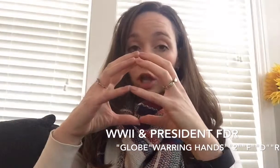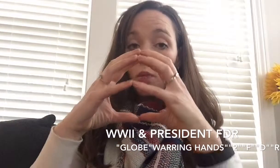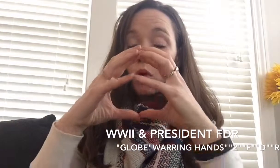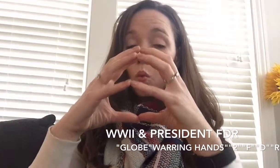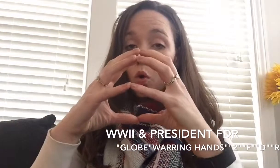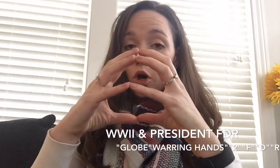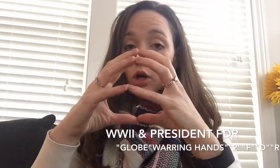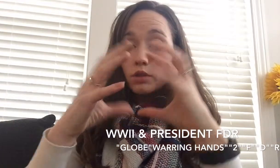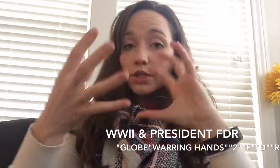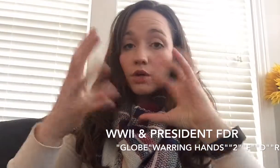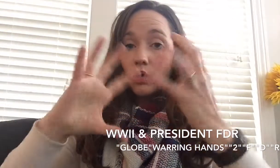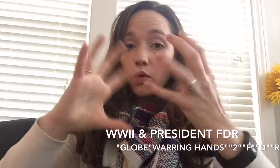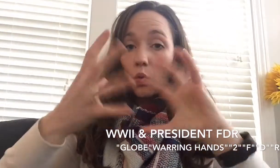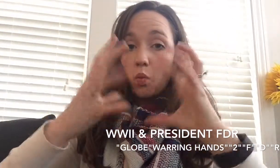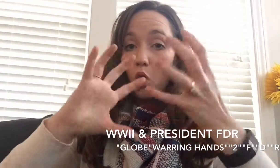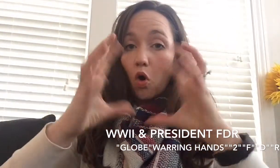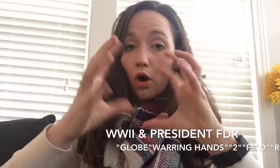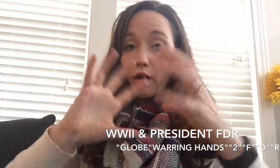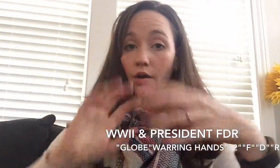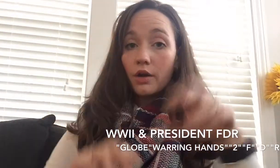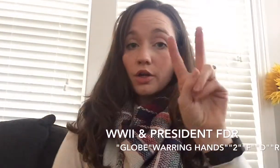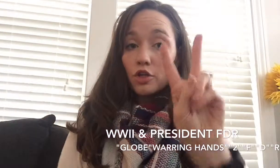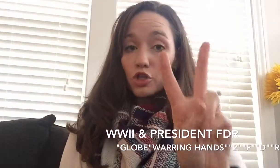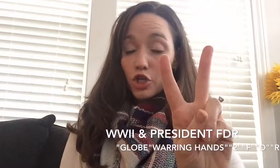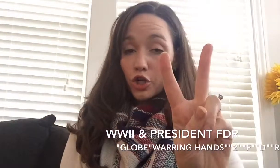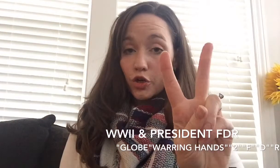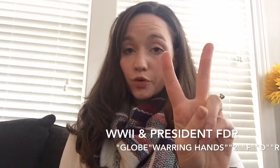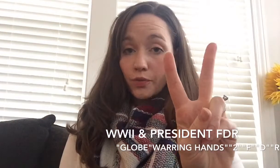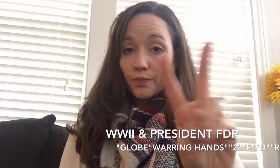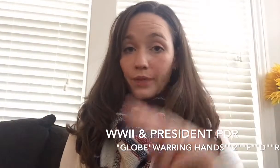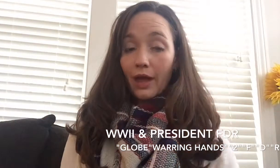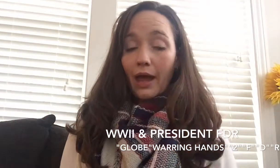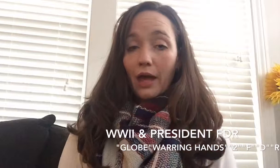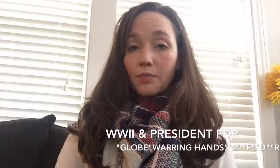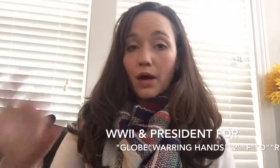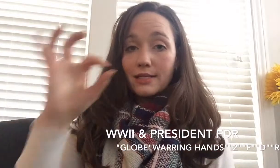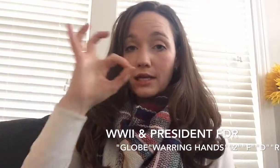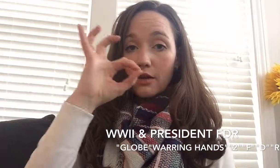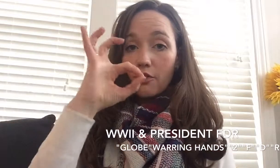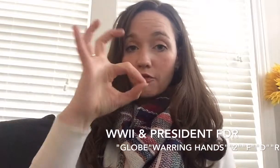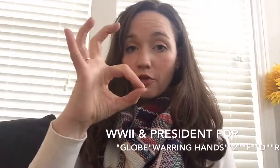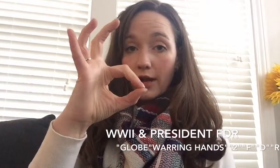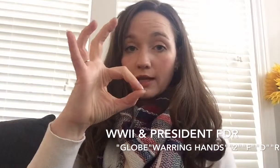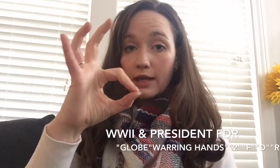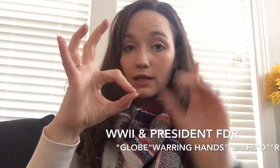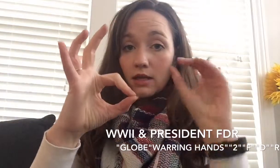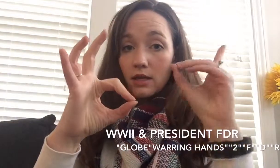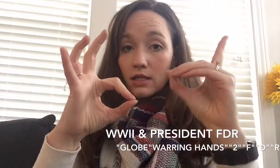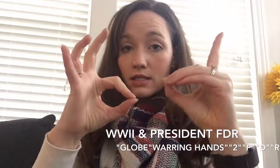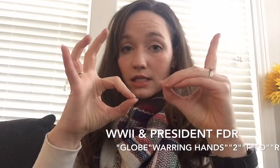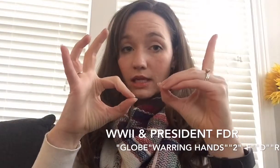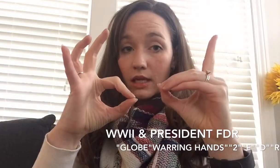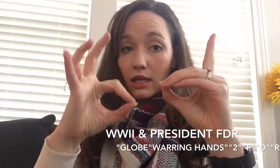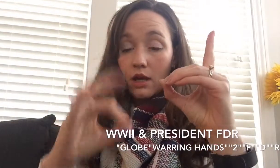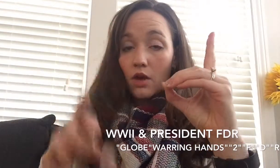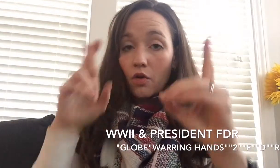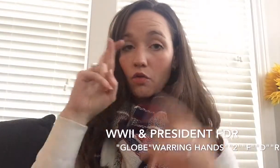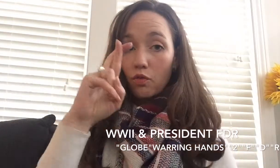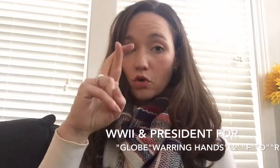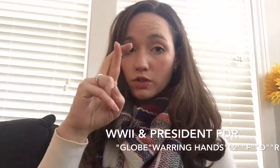globe, World War II, and President Franklin D.